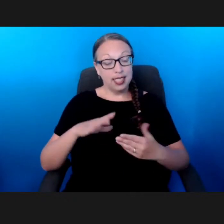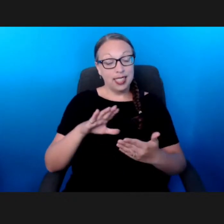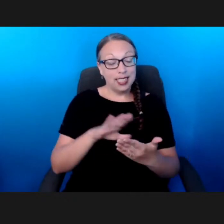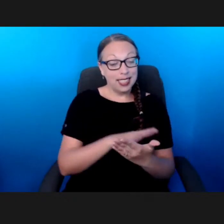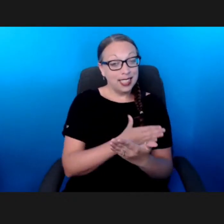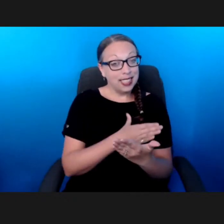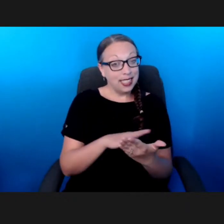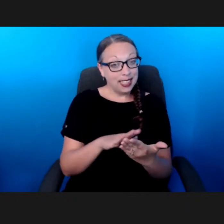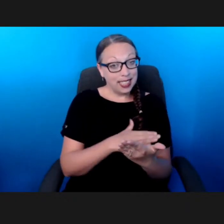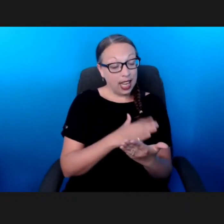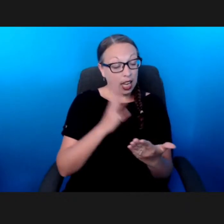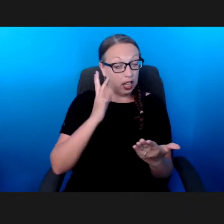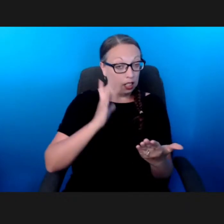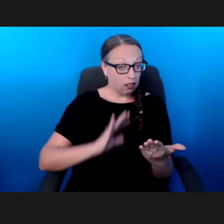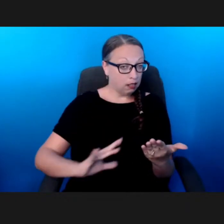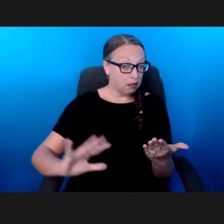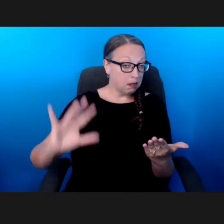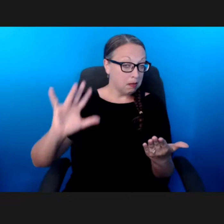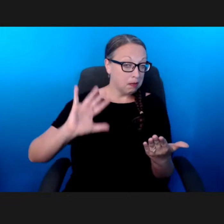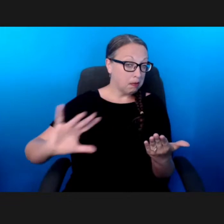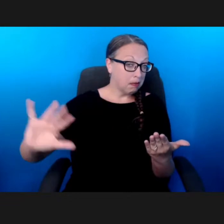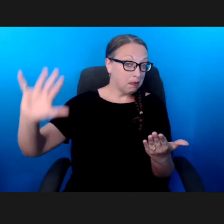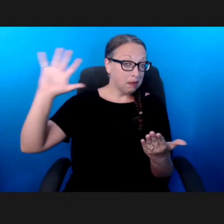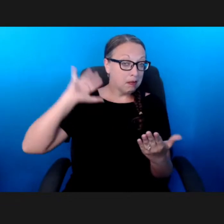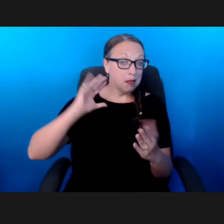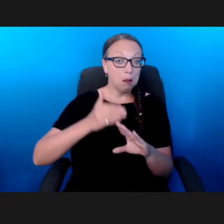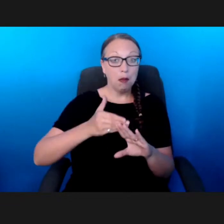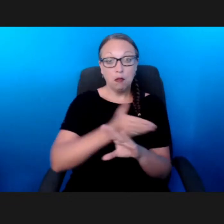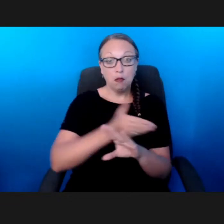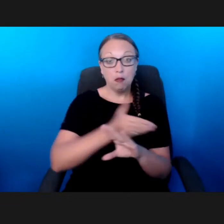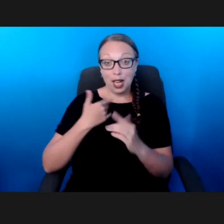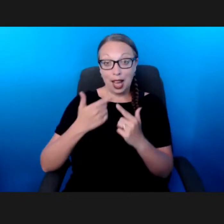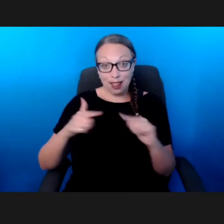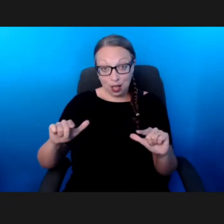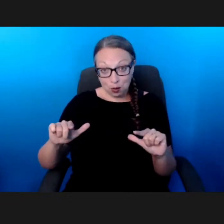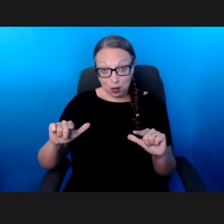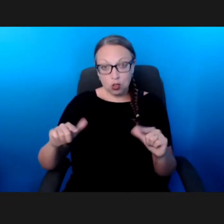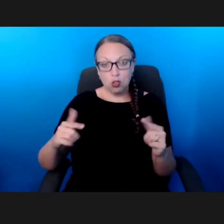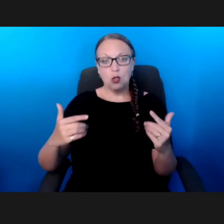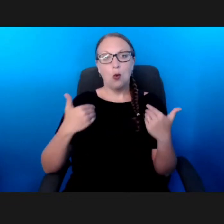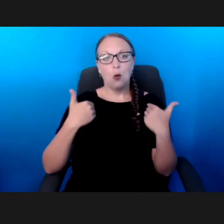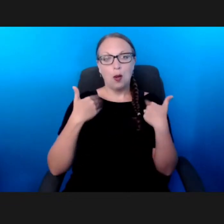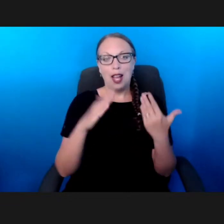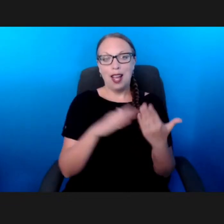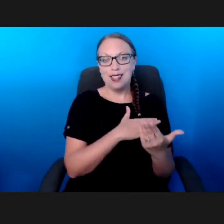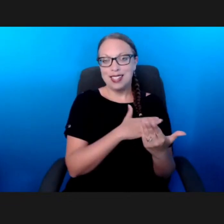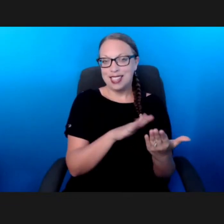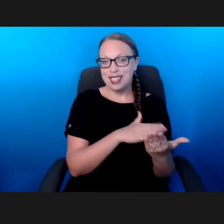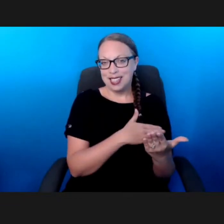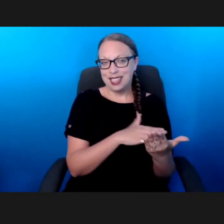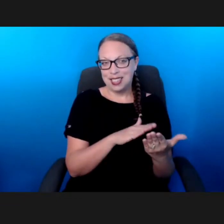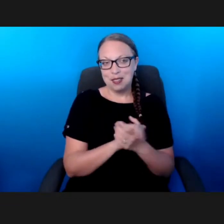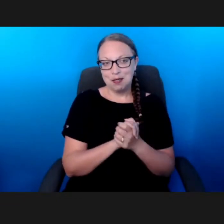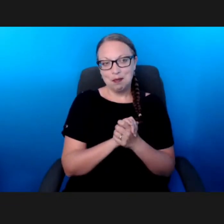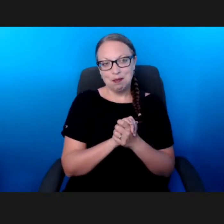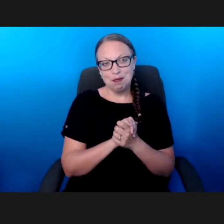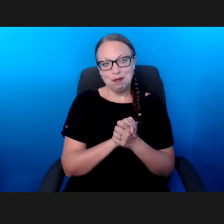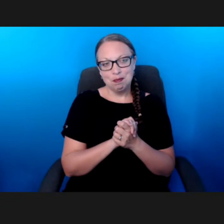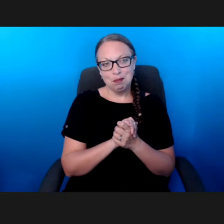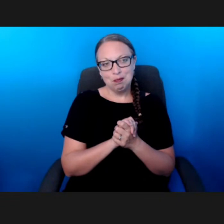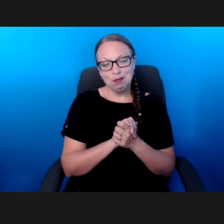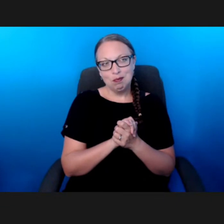in long ago times, before there was language. We sang, and I can